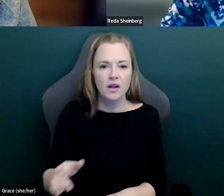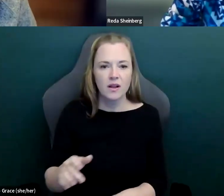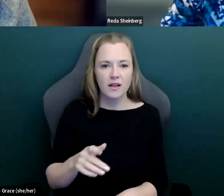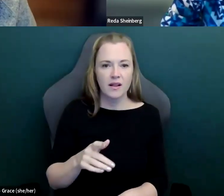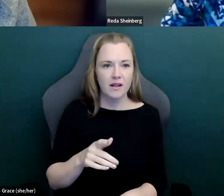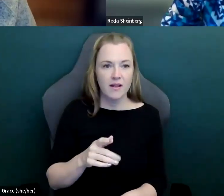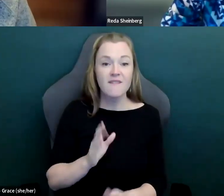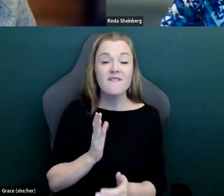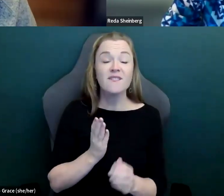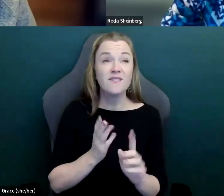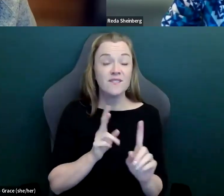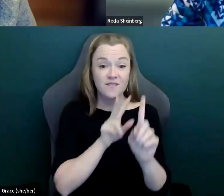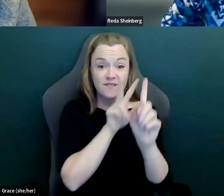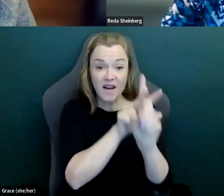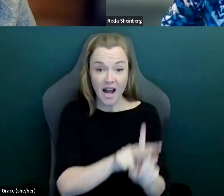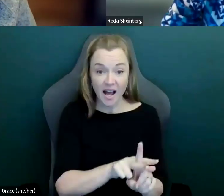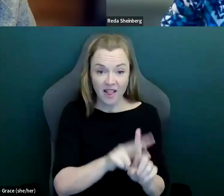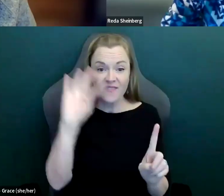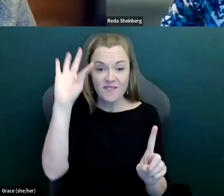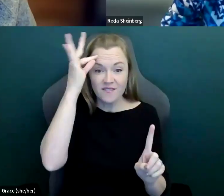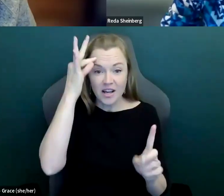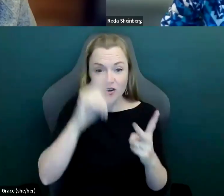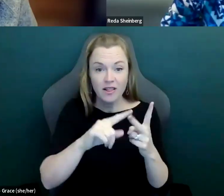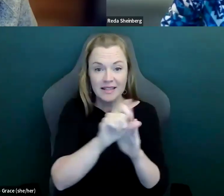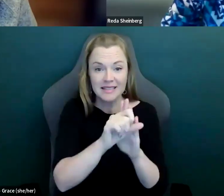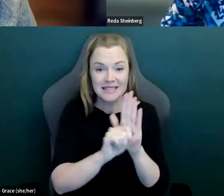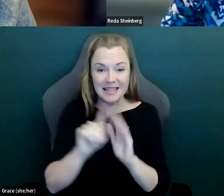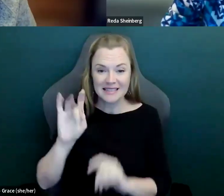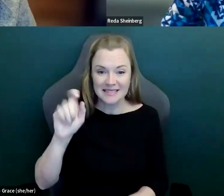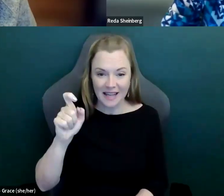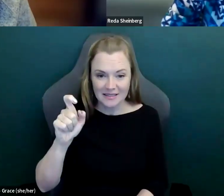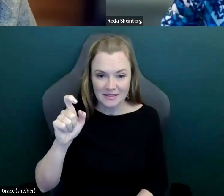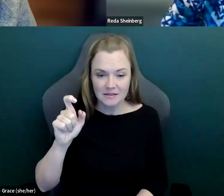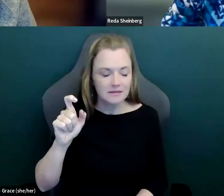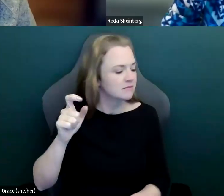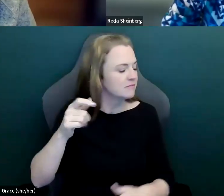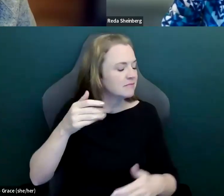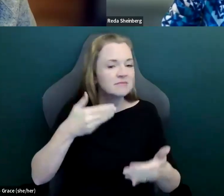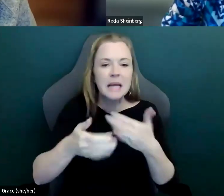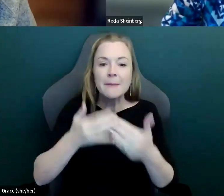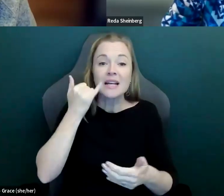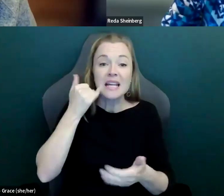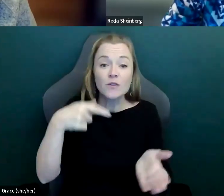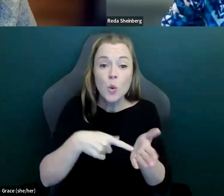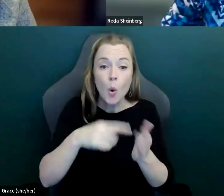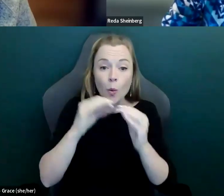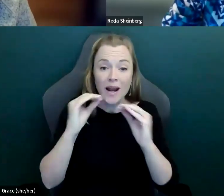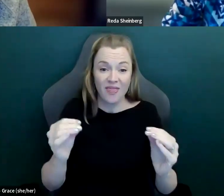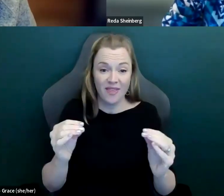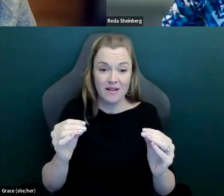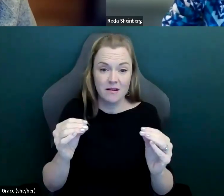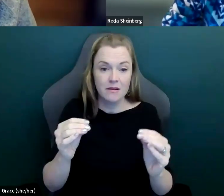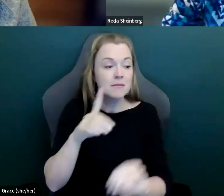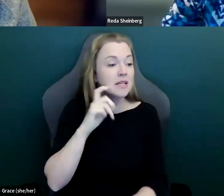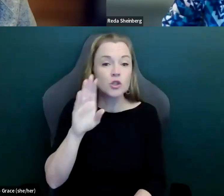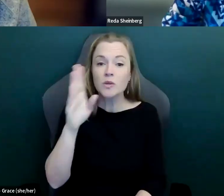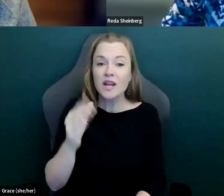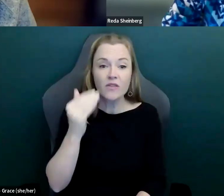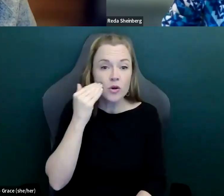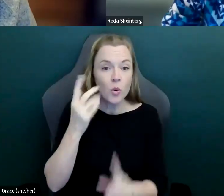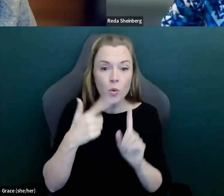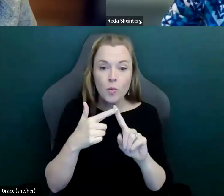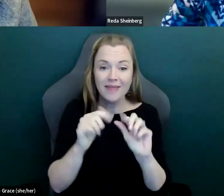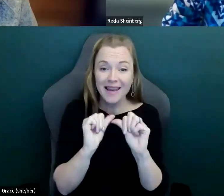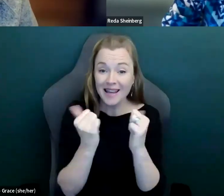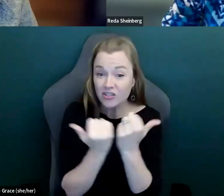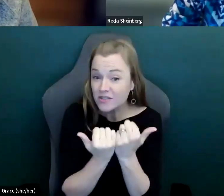your federal and state taxes, even if you owe nothing, because you never know when an